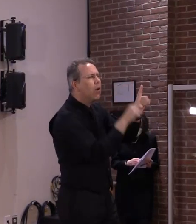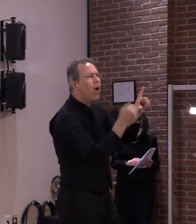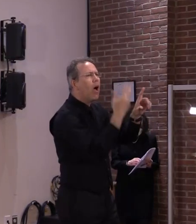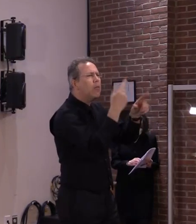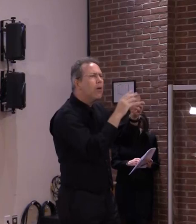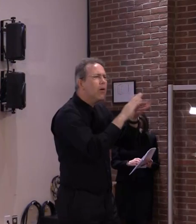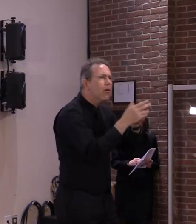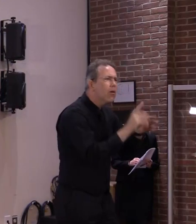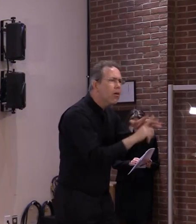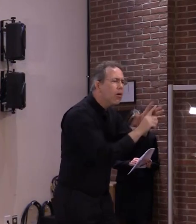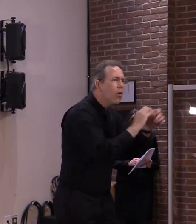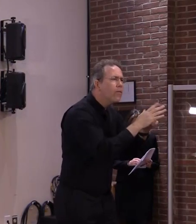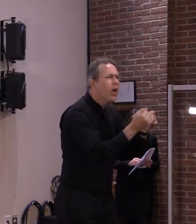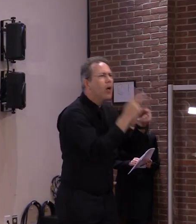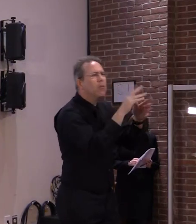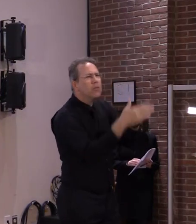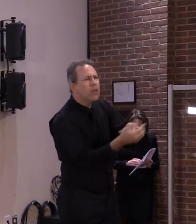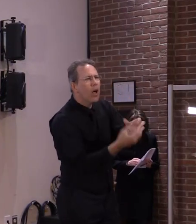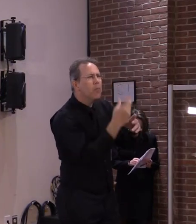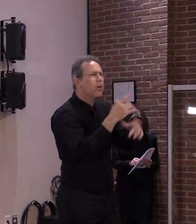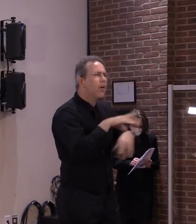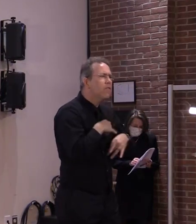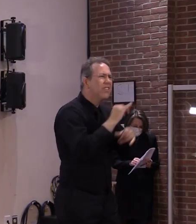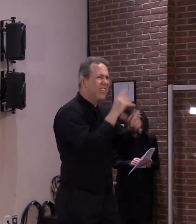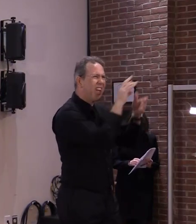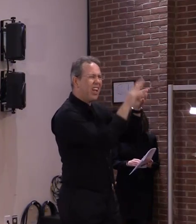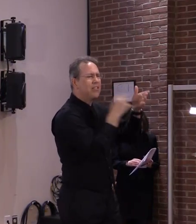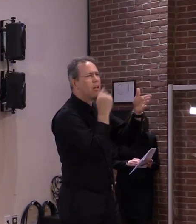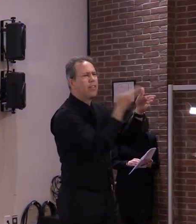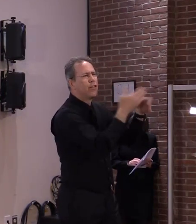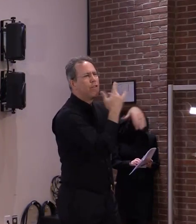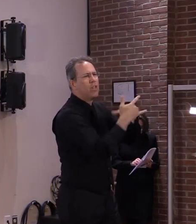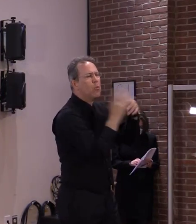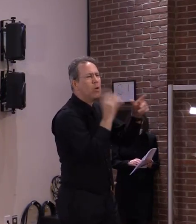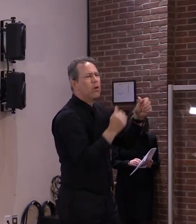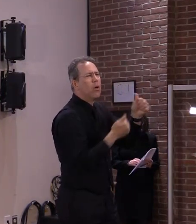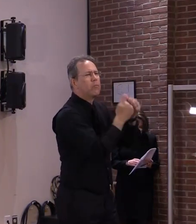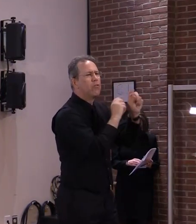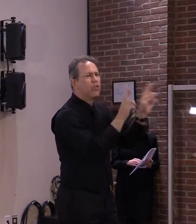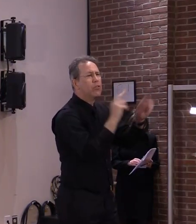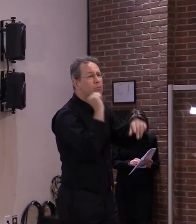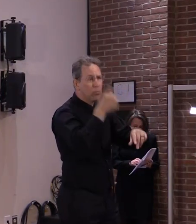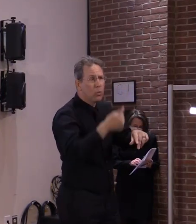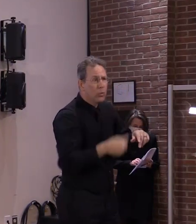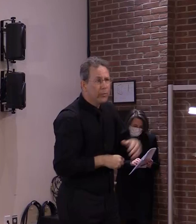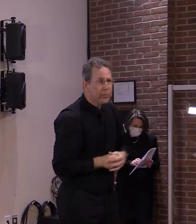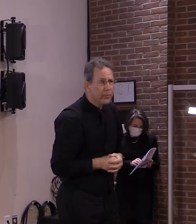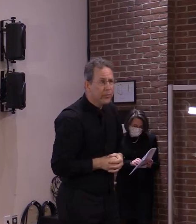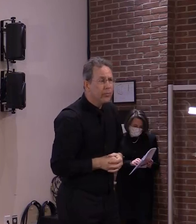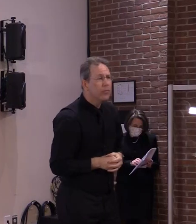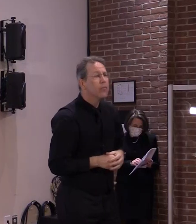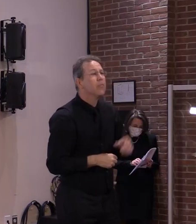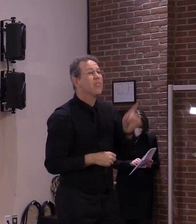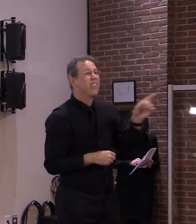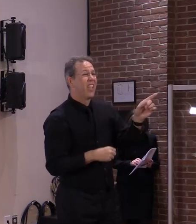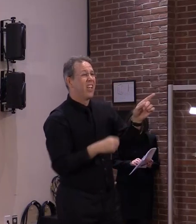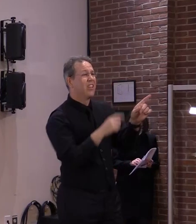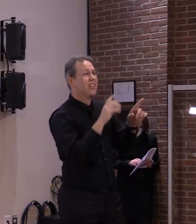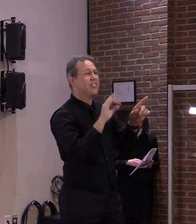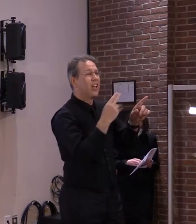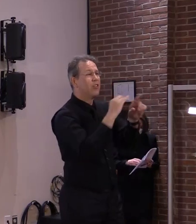usual tomorrow, and case information will be assigned to the day that they would have normally been